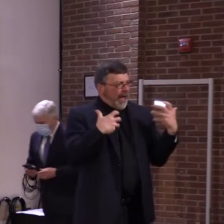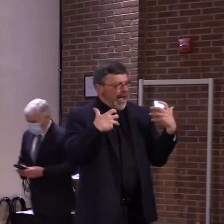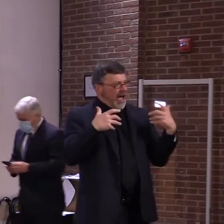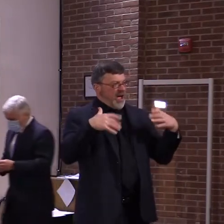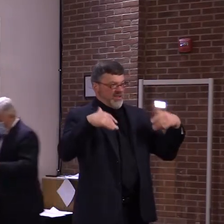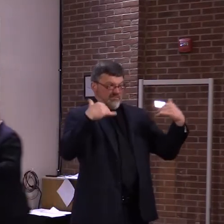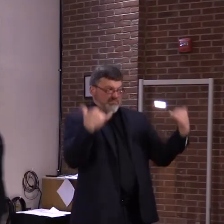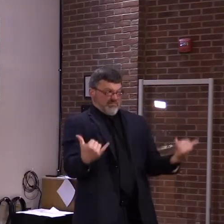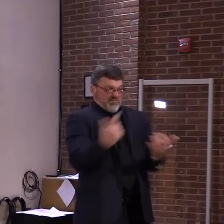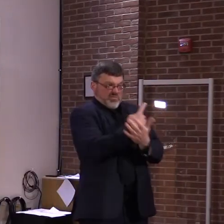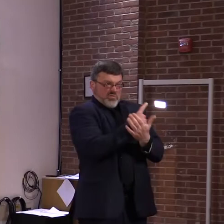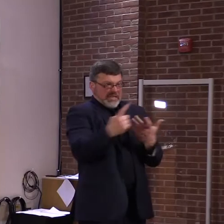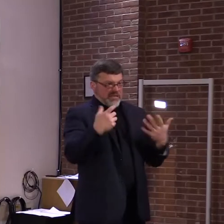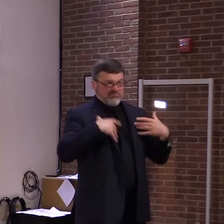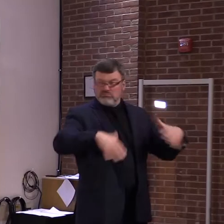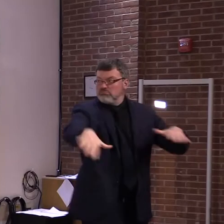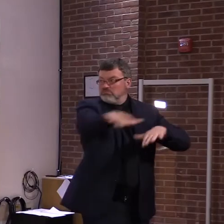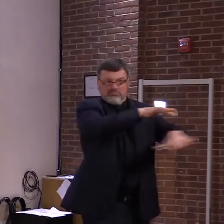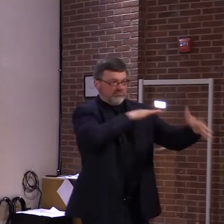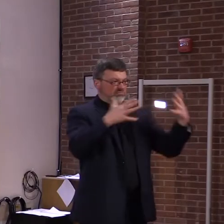Smith.